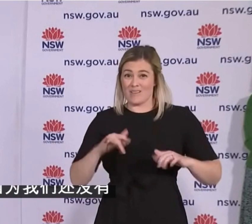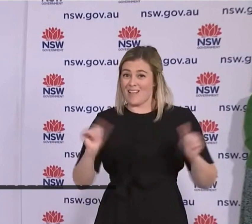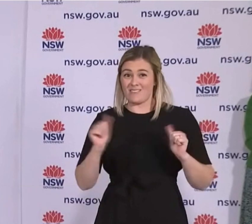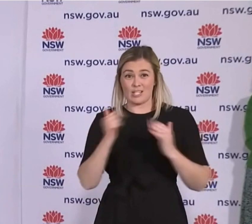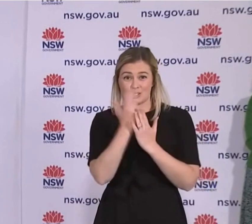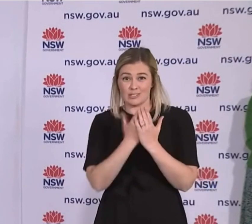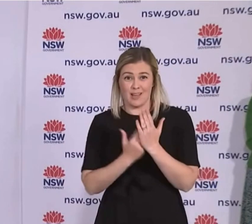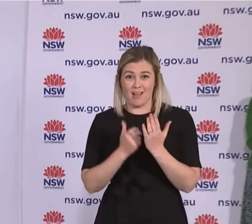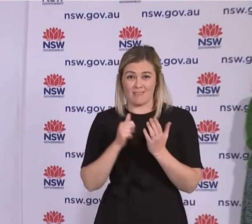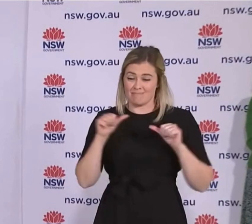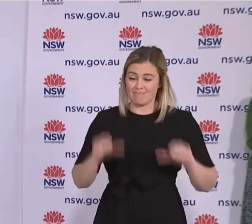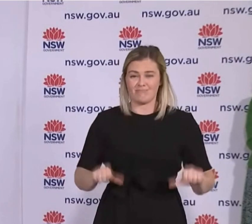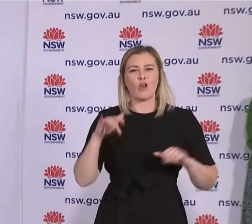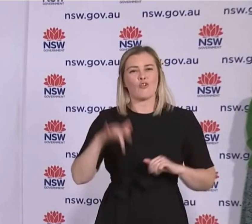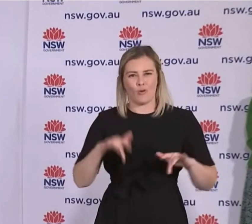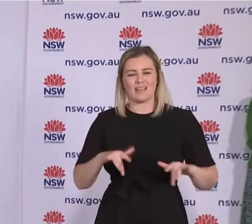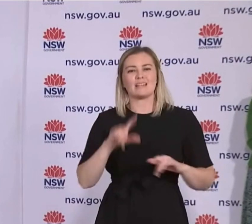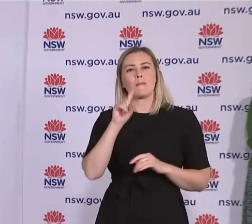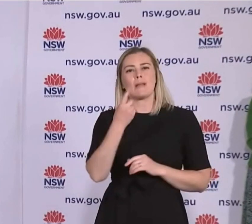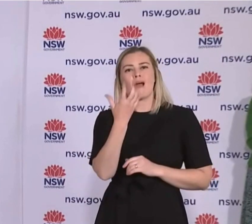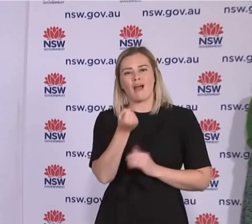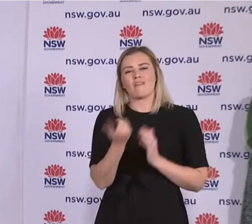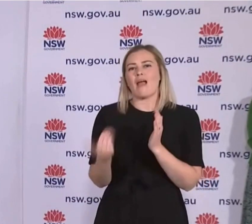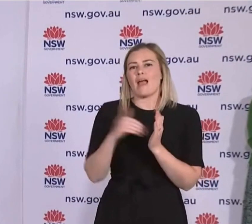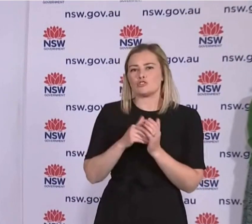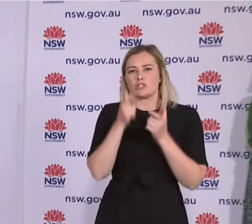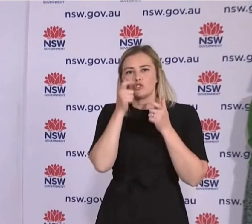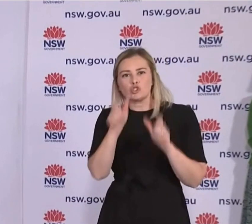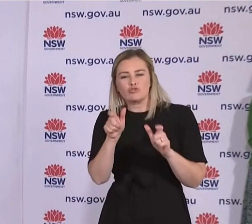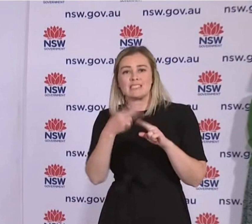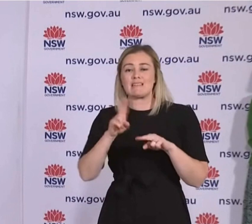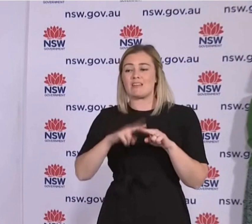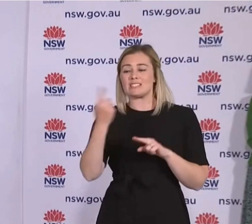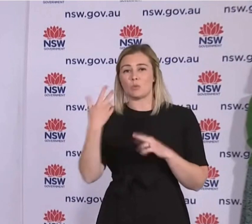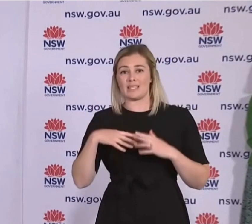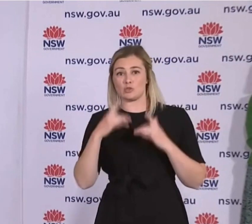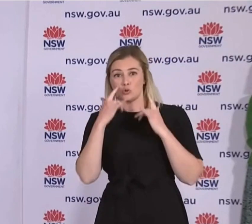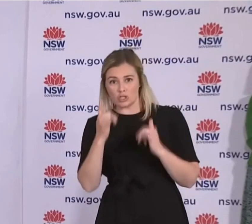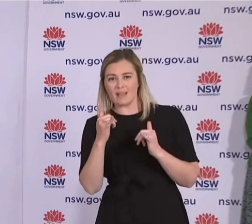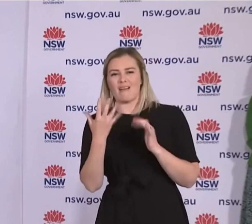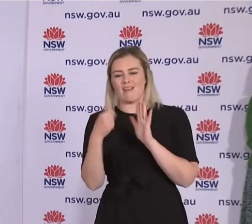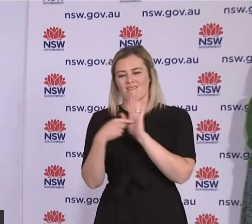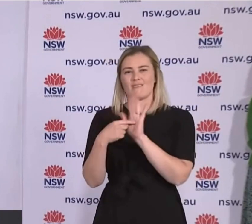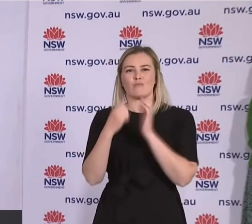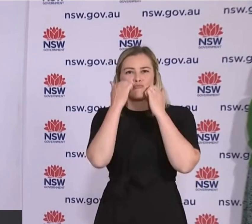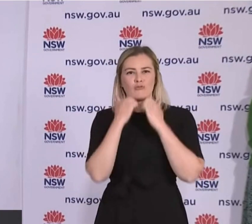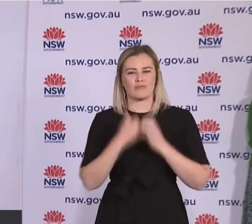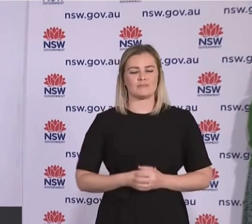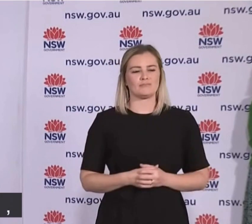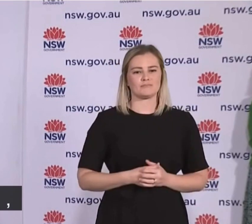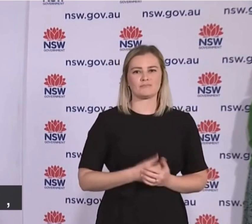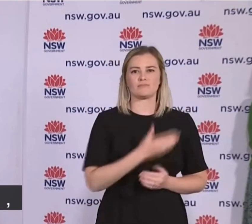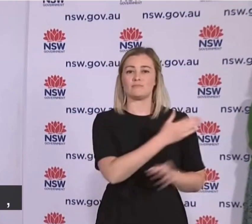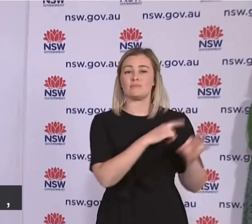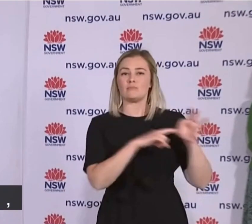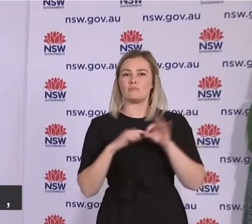code is there as an additional security feature in the event that people need to check it. Minister, can I ask you on JobSaver,